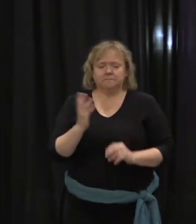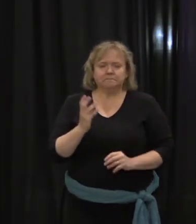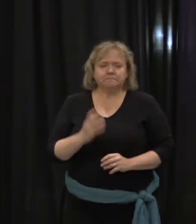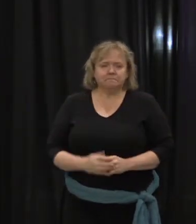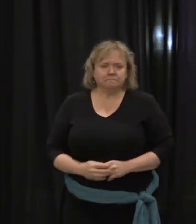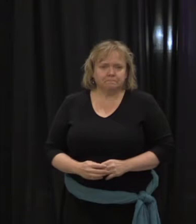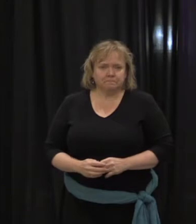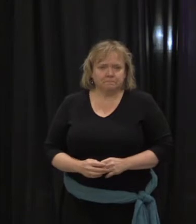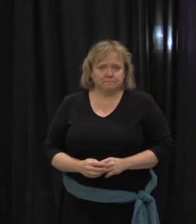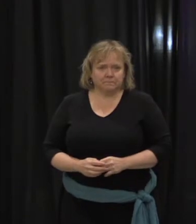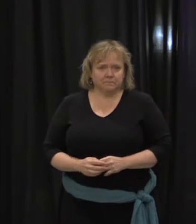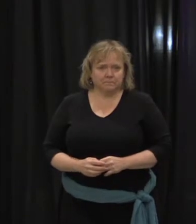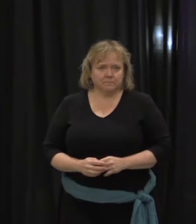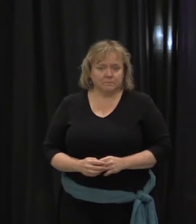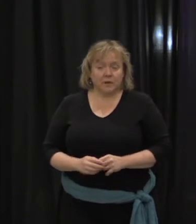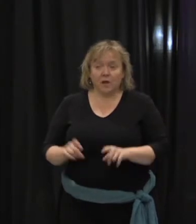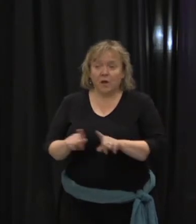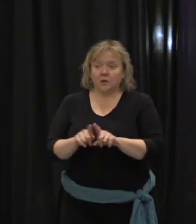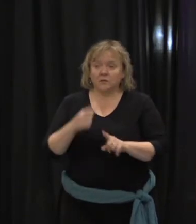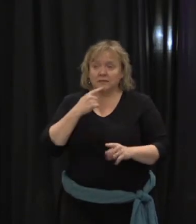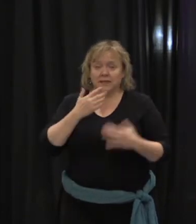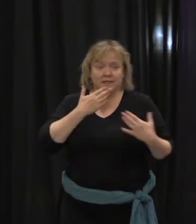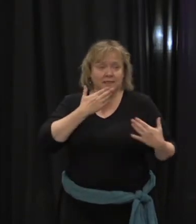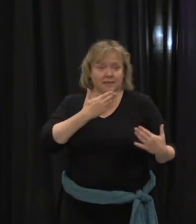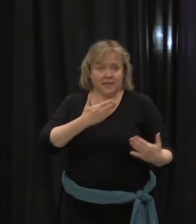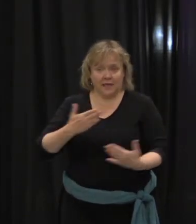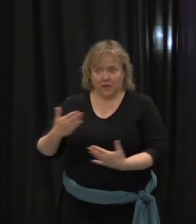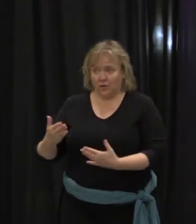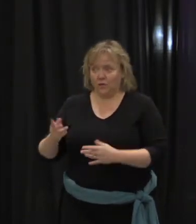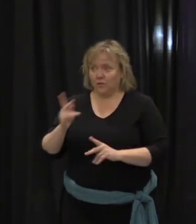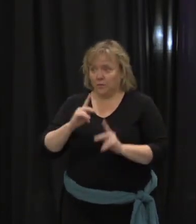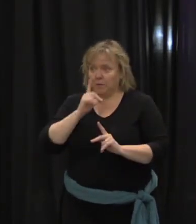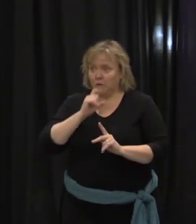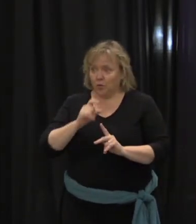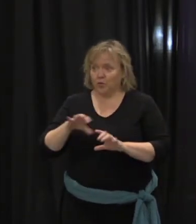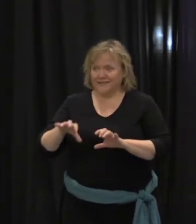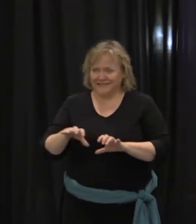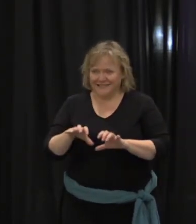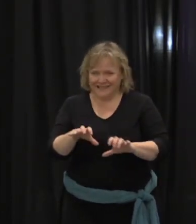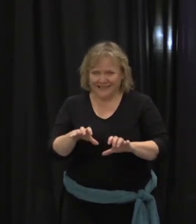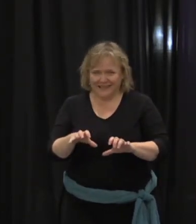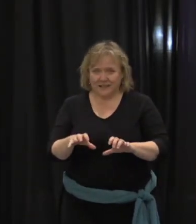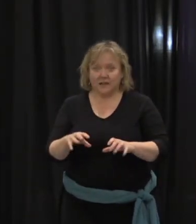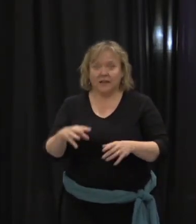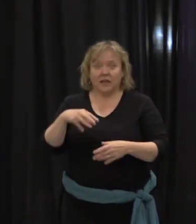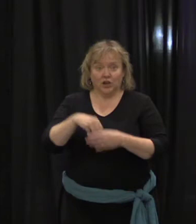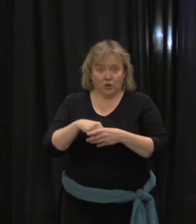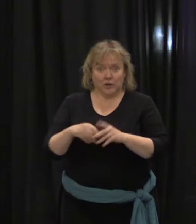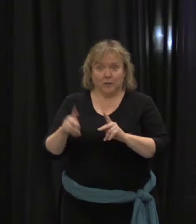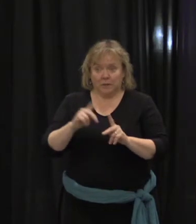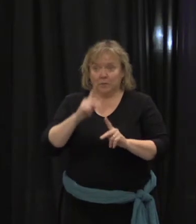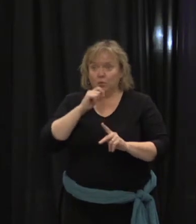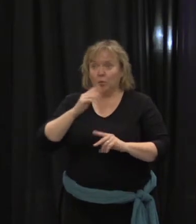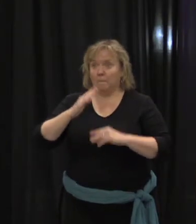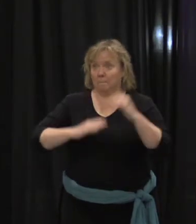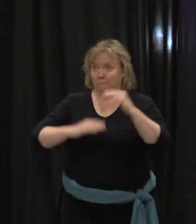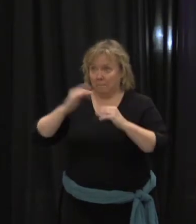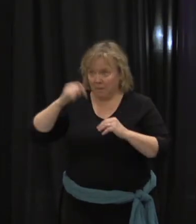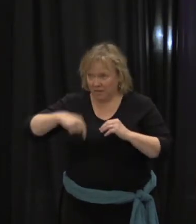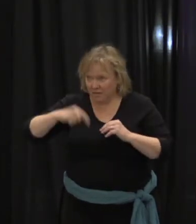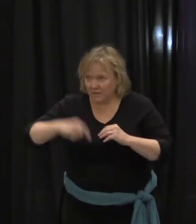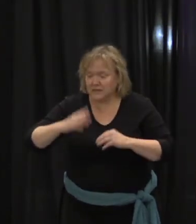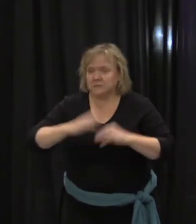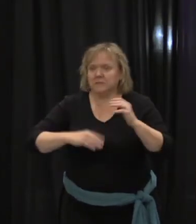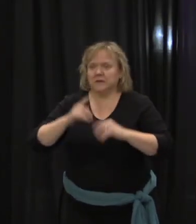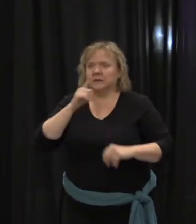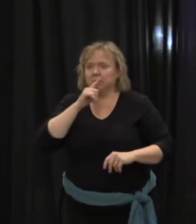And I also want to extend gratitude for all of the people who have made this moment possible, including the people who built and care for this building, the people who sweep